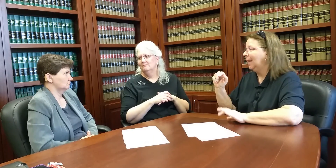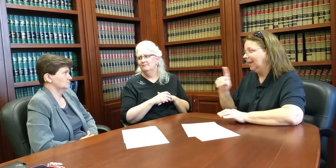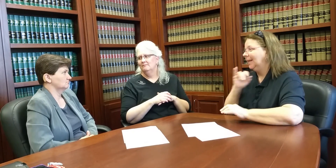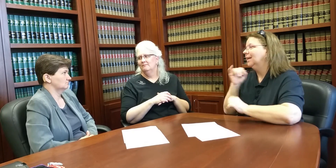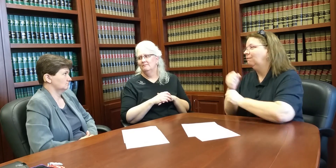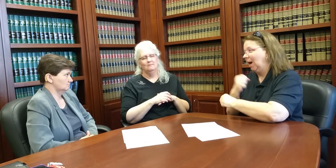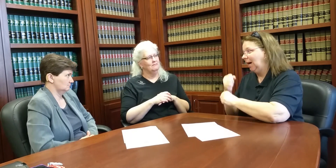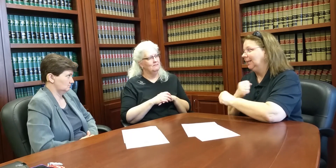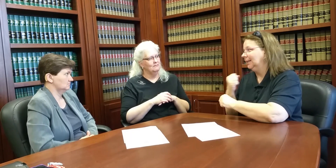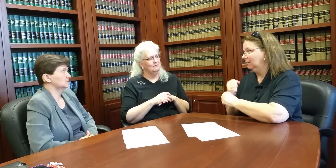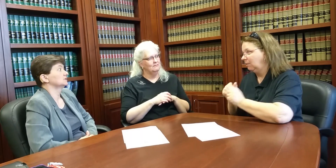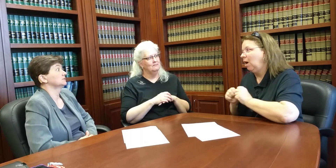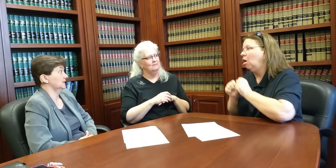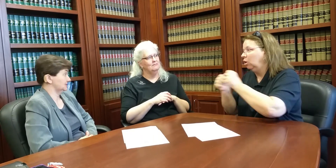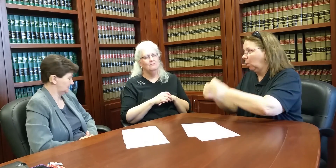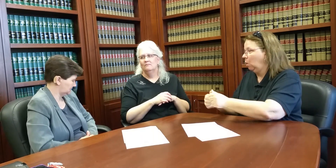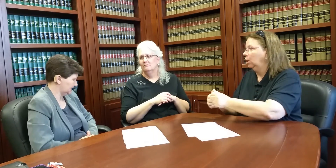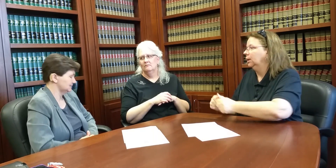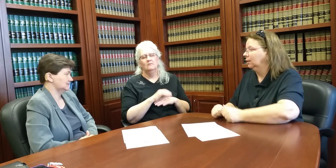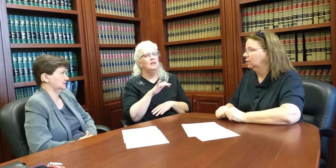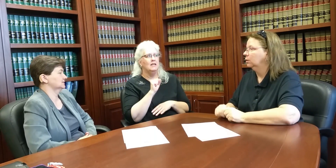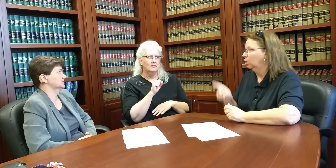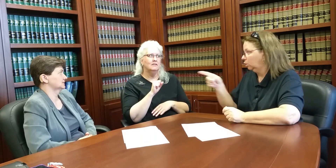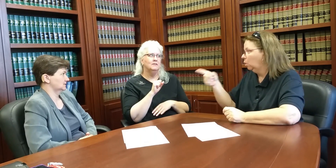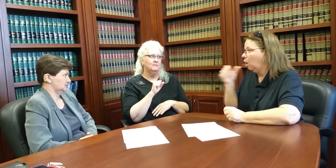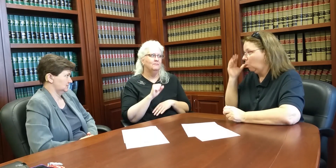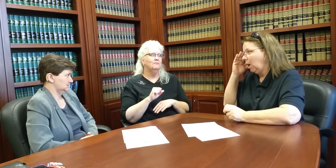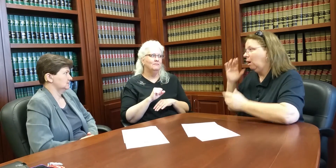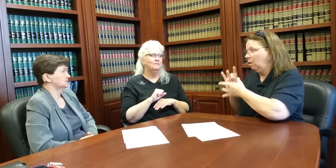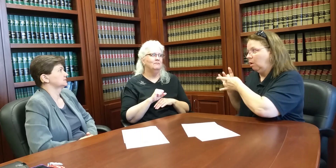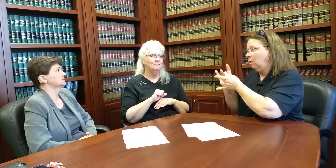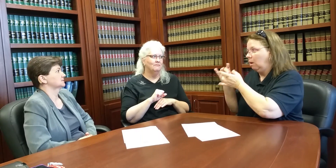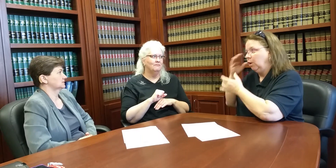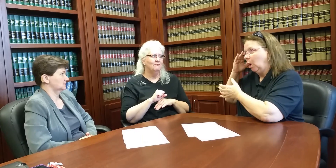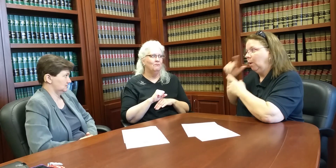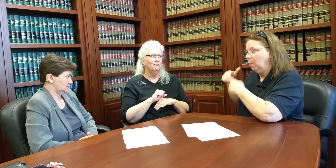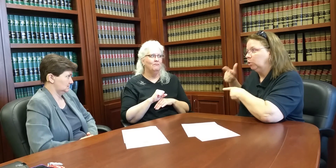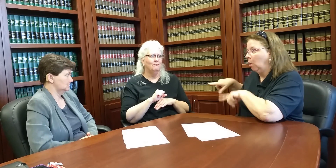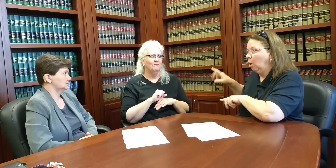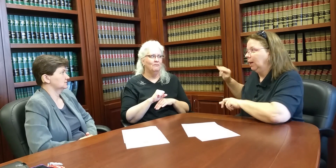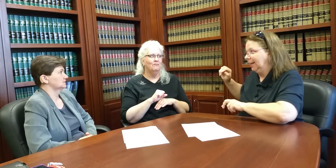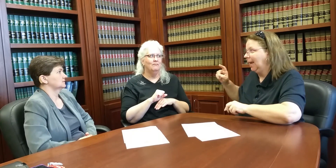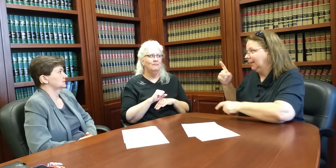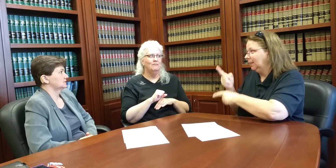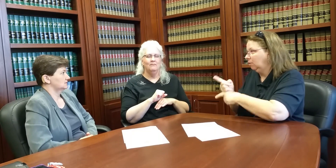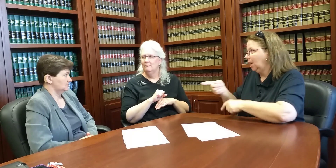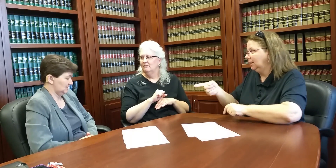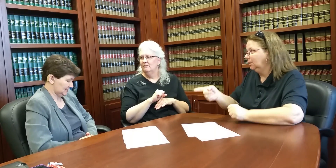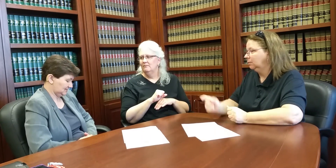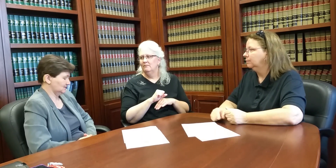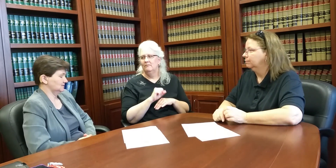enacted it's Friday. They are Yes, going. yes, You are well knowing what's going on in that game, right? yes,